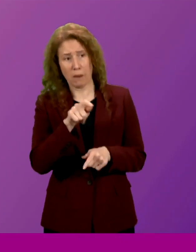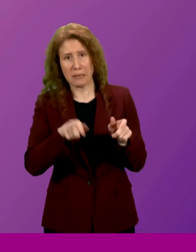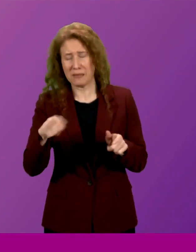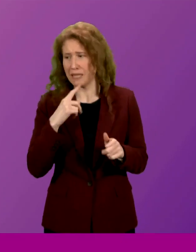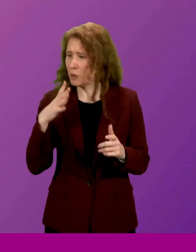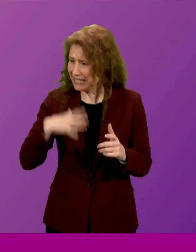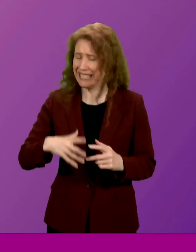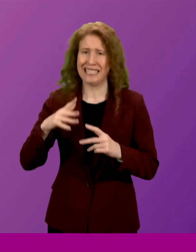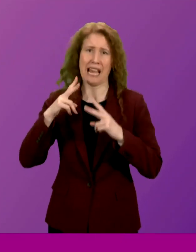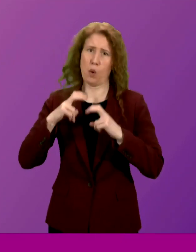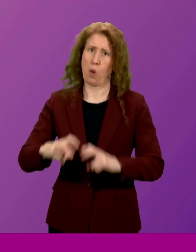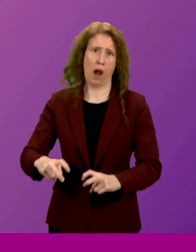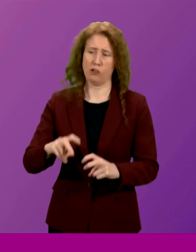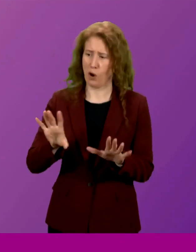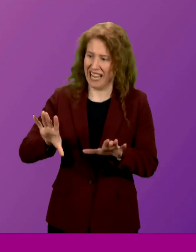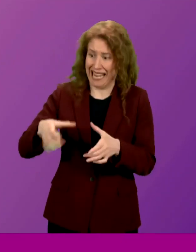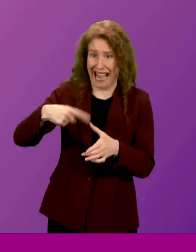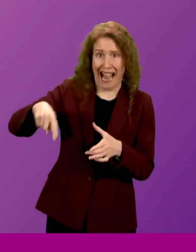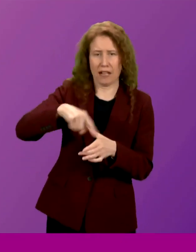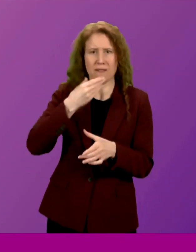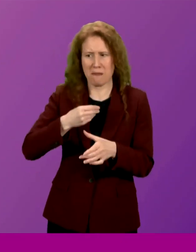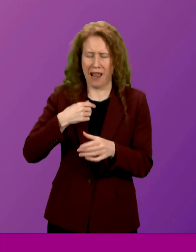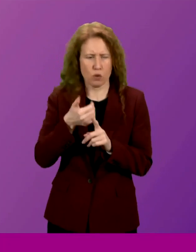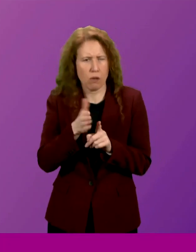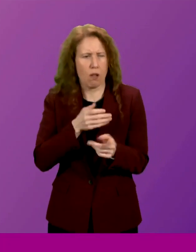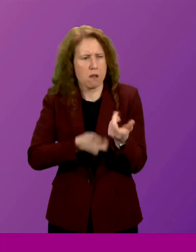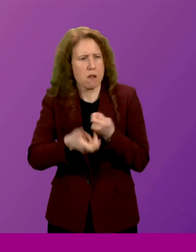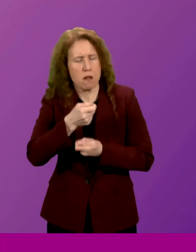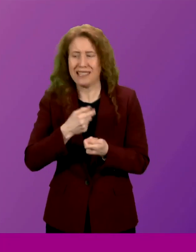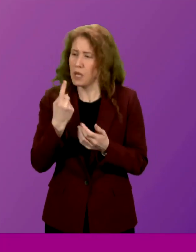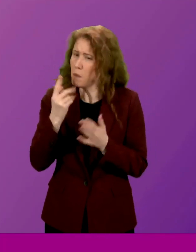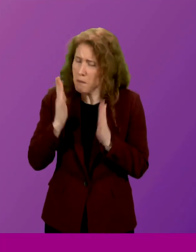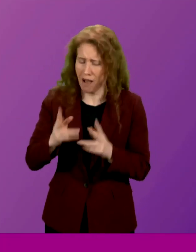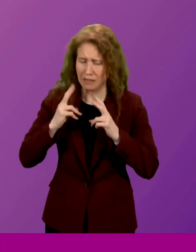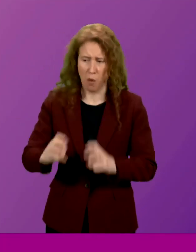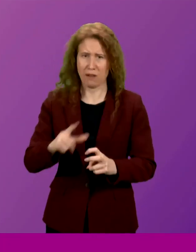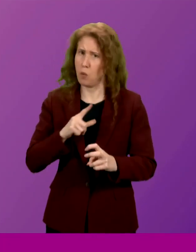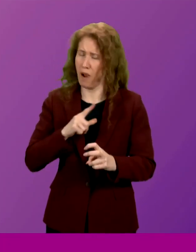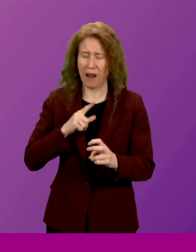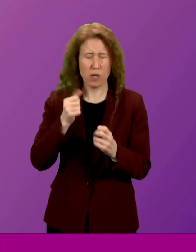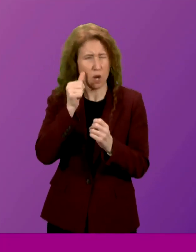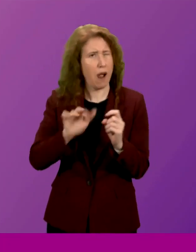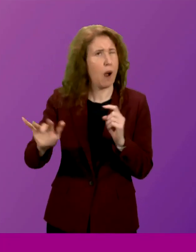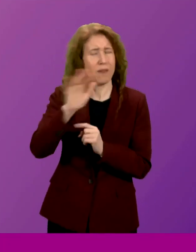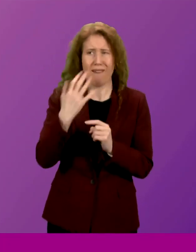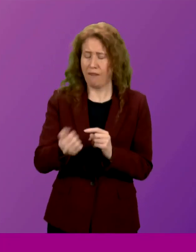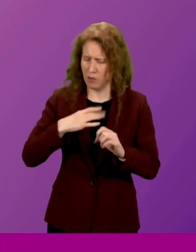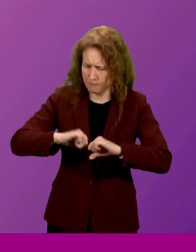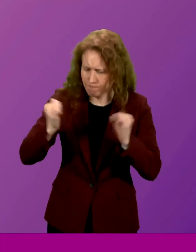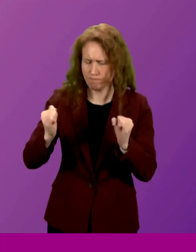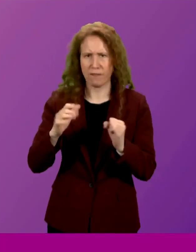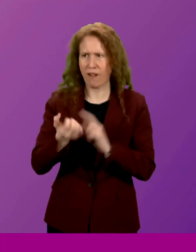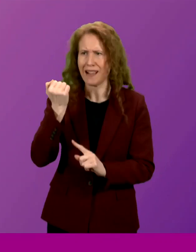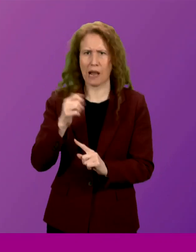grooming gangs inquiry in Scotland. They say it's the only way to uncover the scale of the abuse, establish why it went